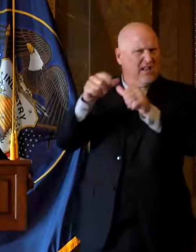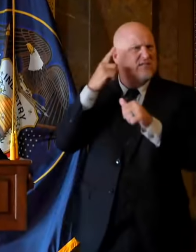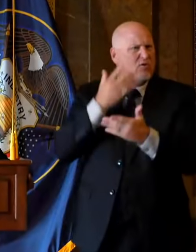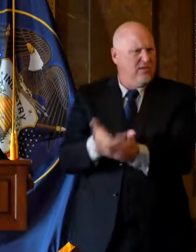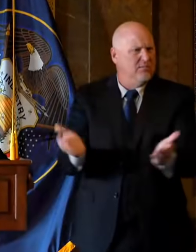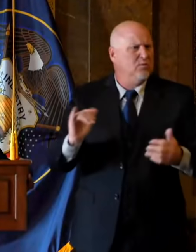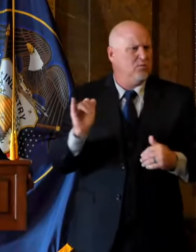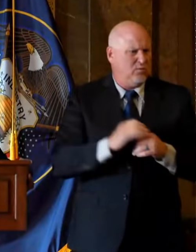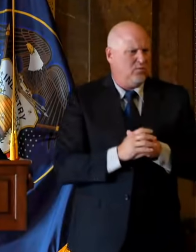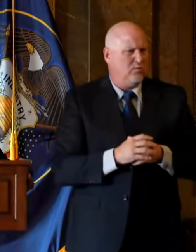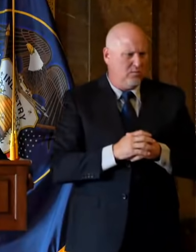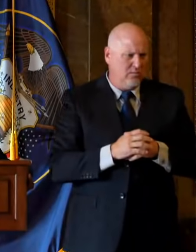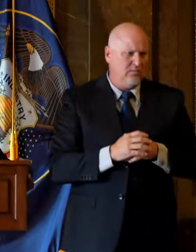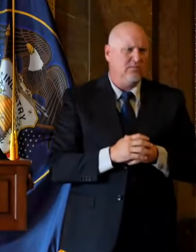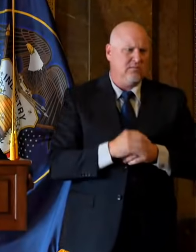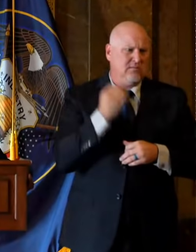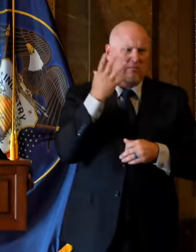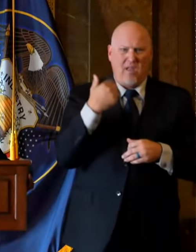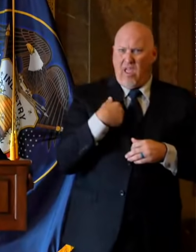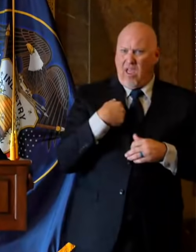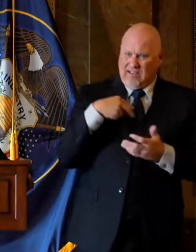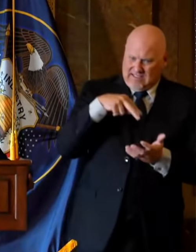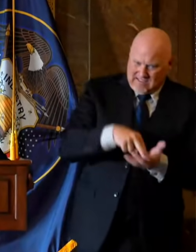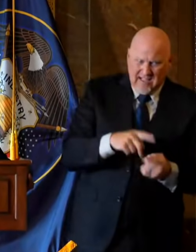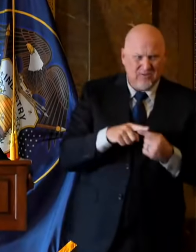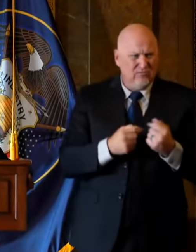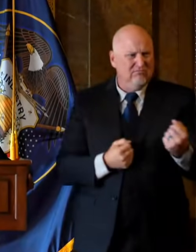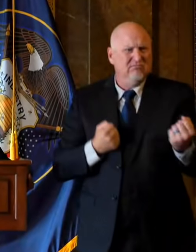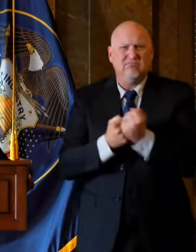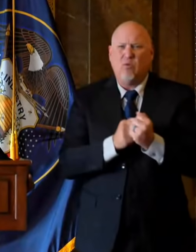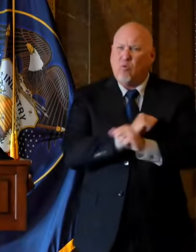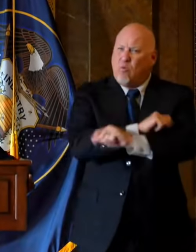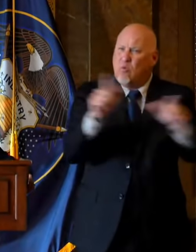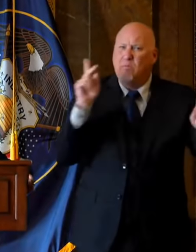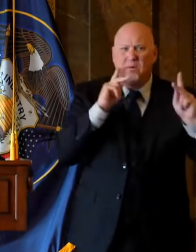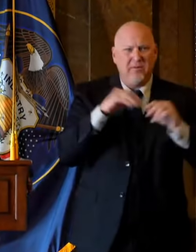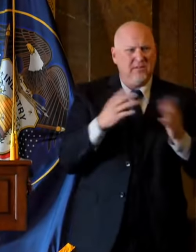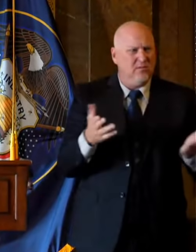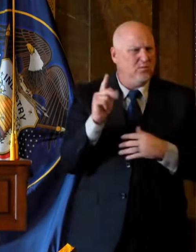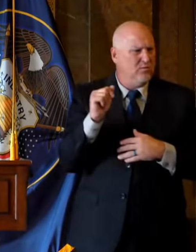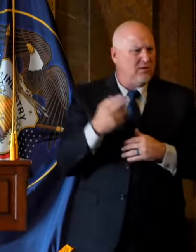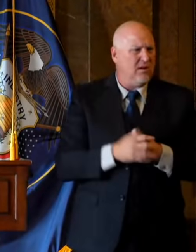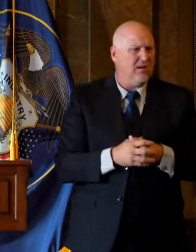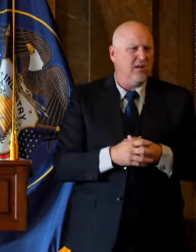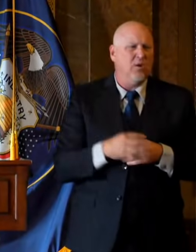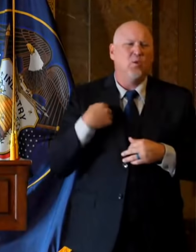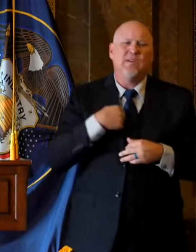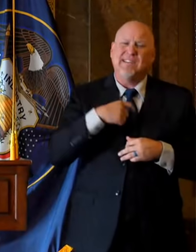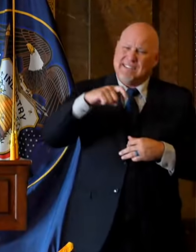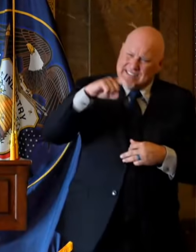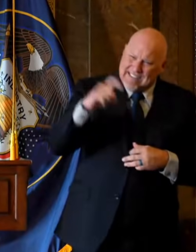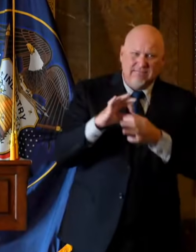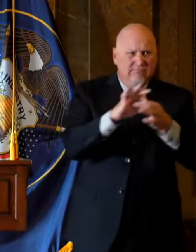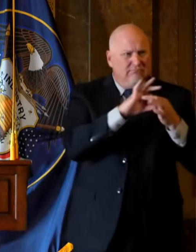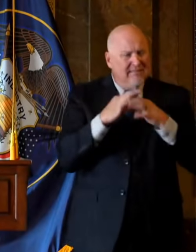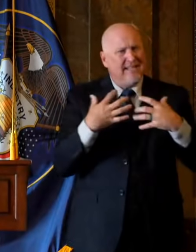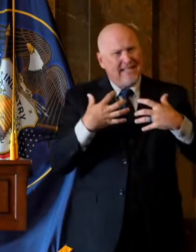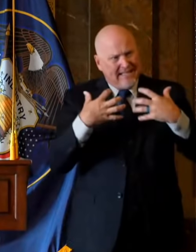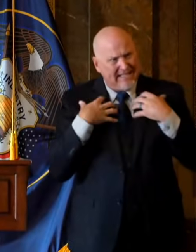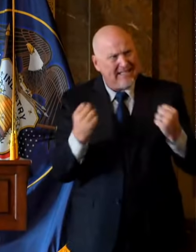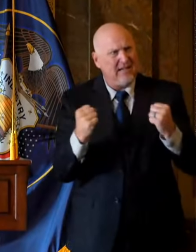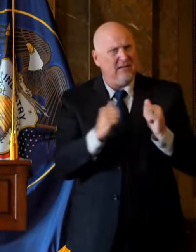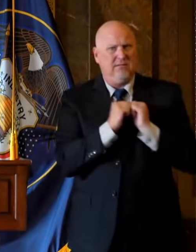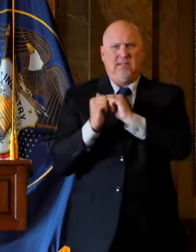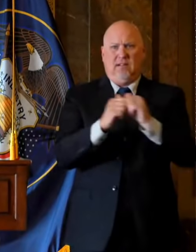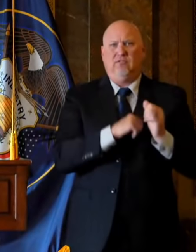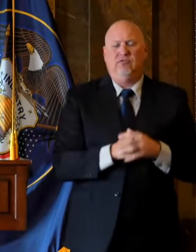your families. We need to heal together. In recent months, our freedom to move about the community and forego masks